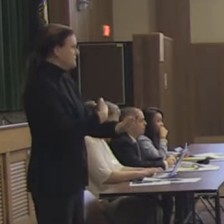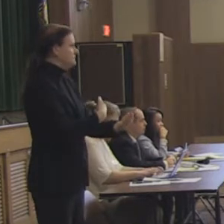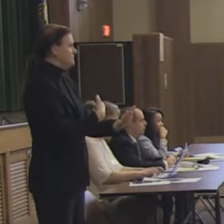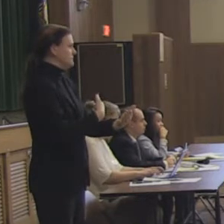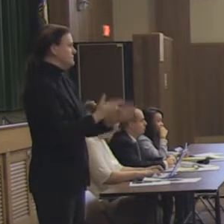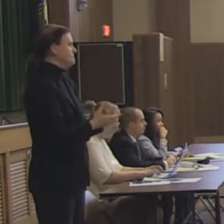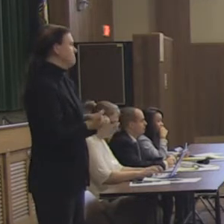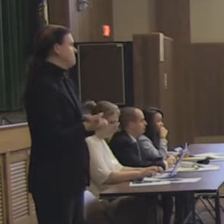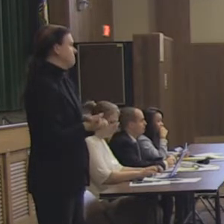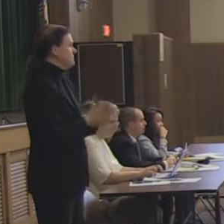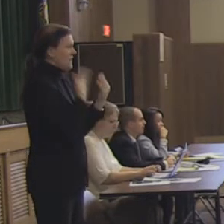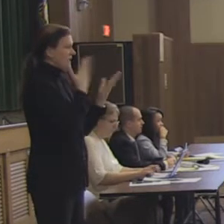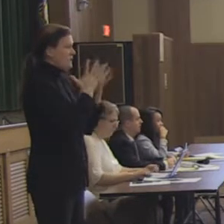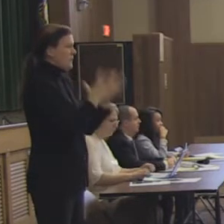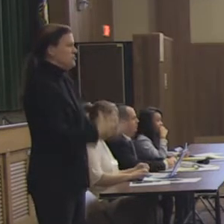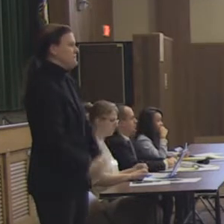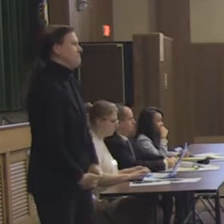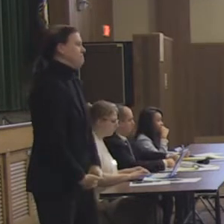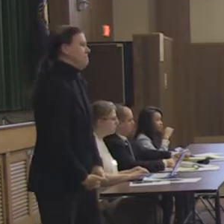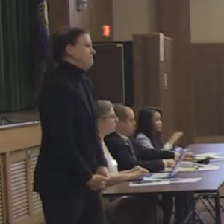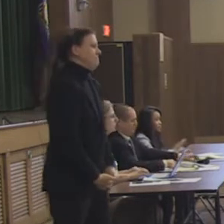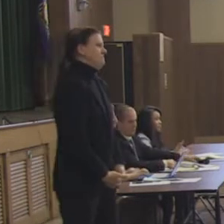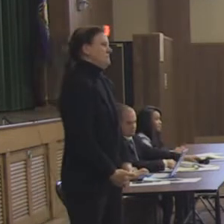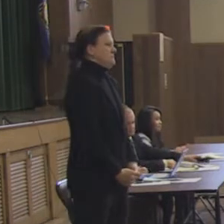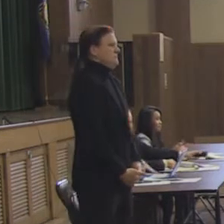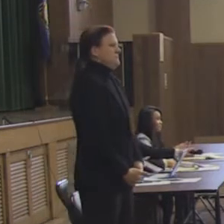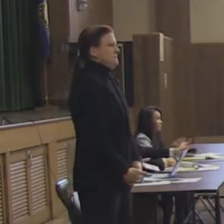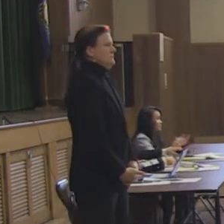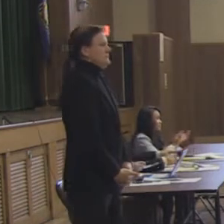If only a few inches. Thank you very much. Thank you.